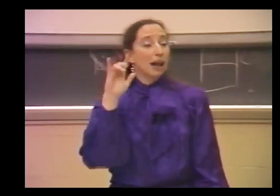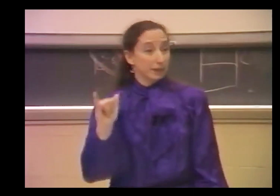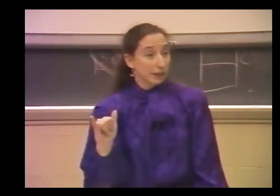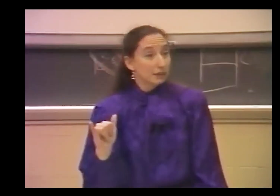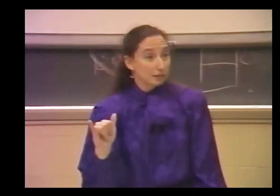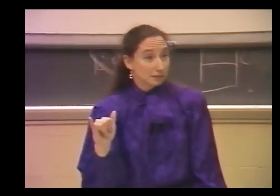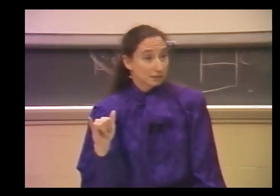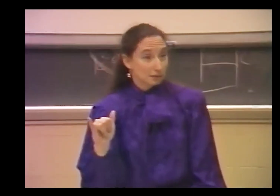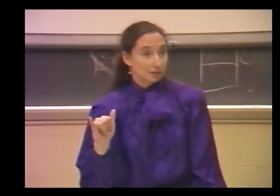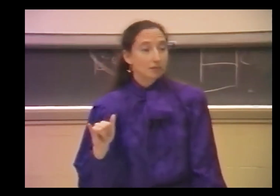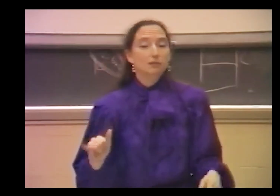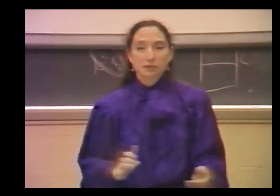modality.